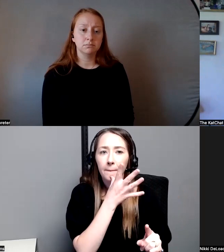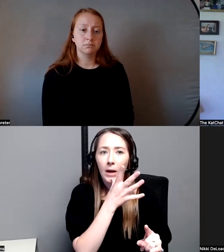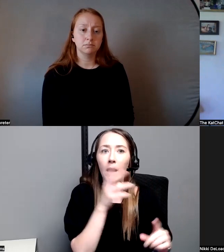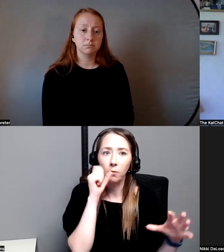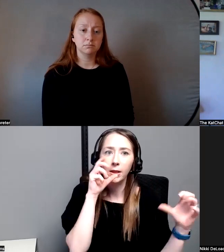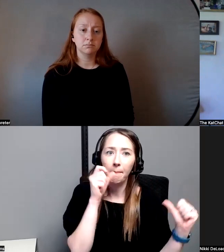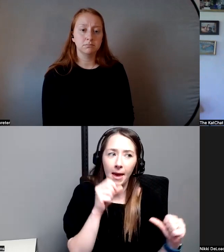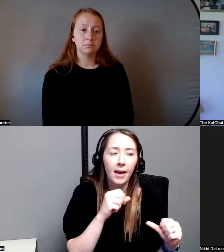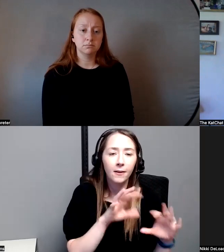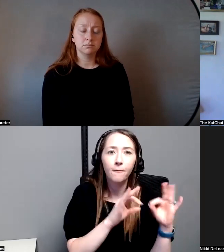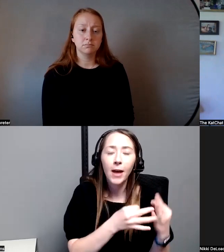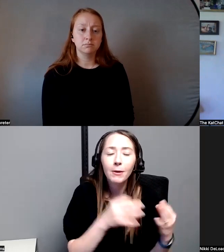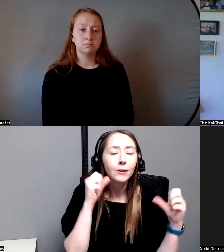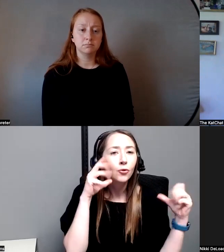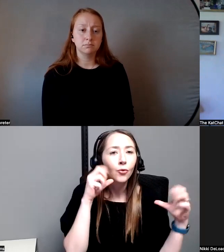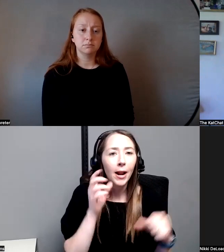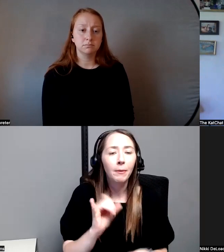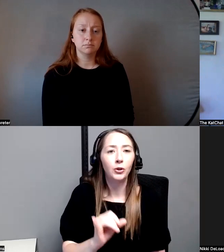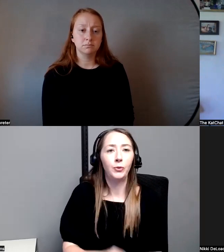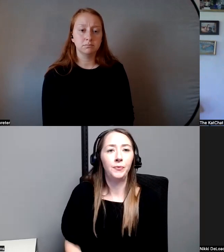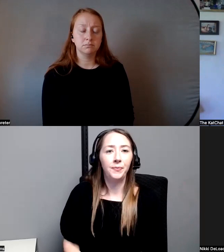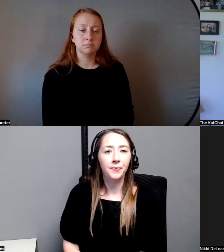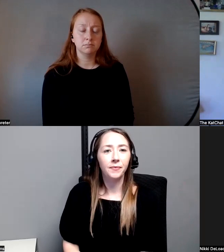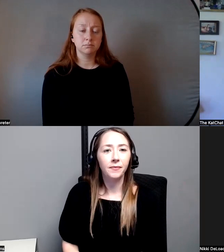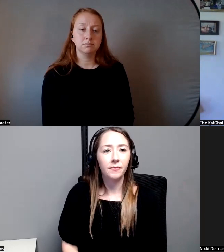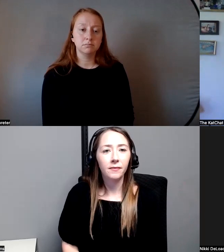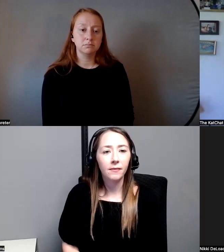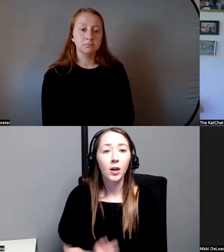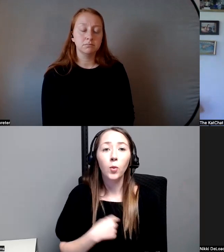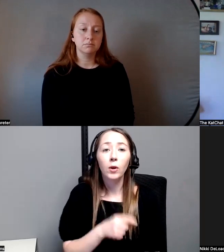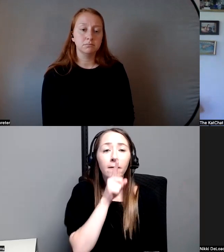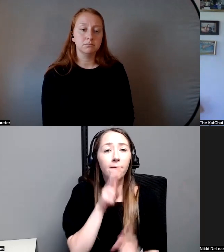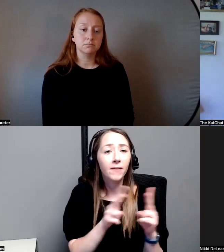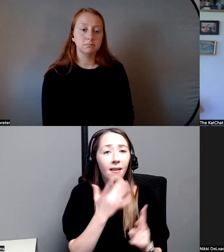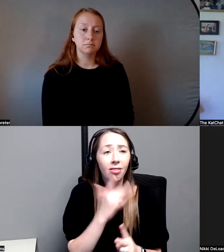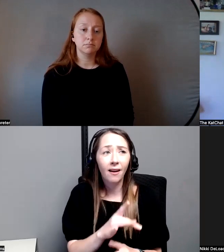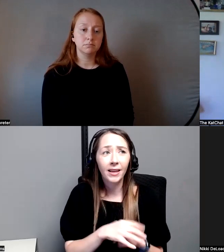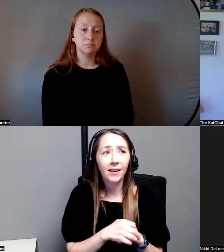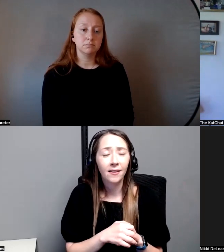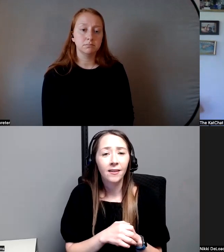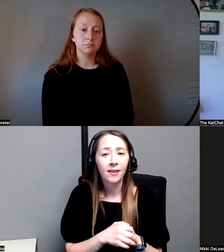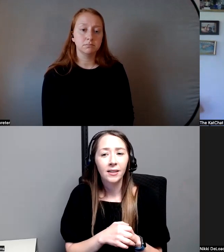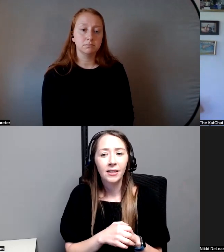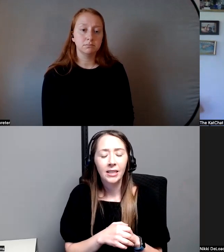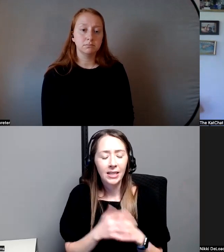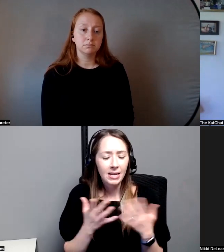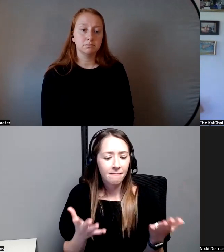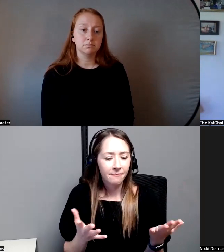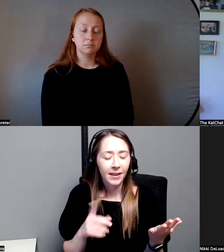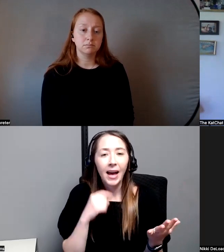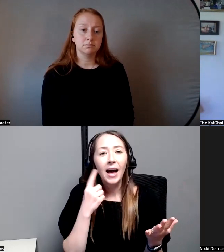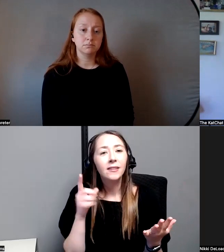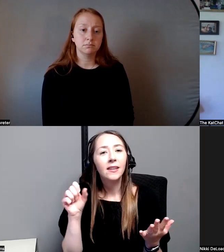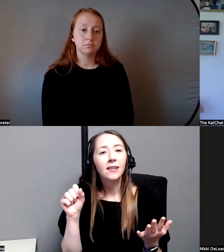was incredible. And so we were just very fortunate. It's kind of one of those, I was telling Samantha